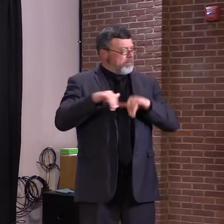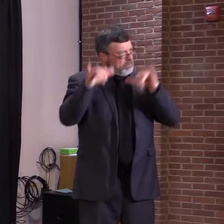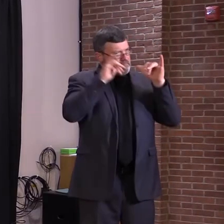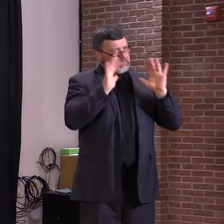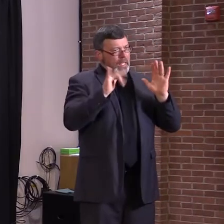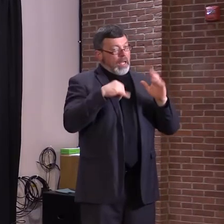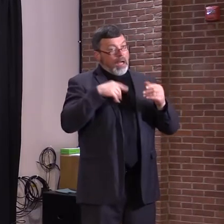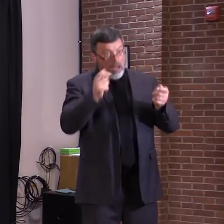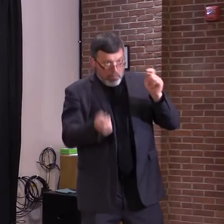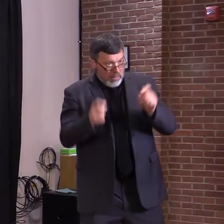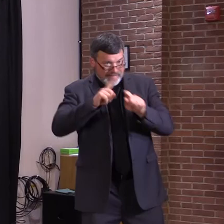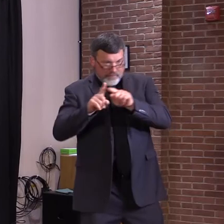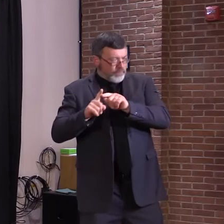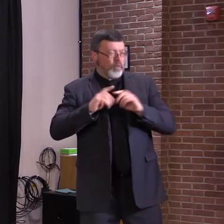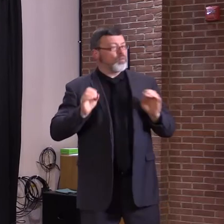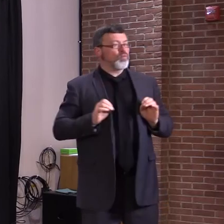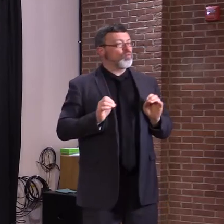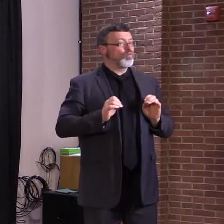to address. But